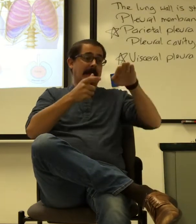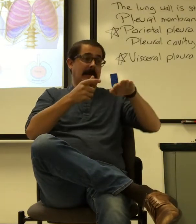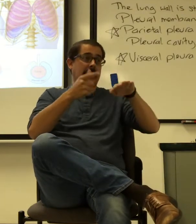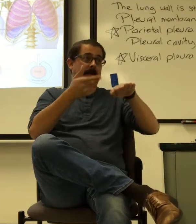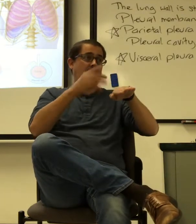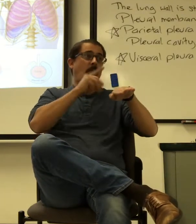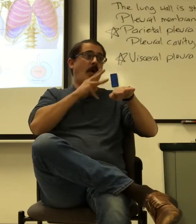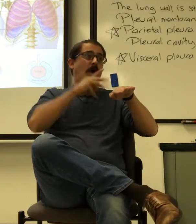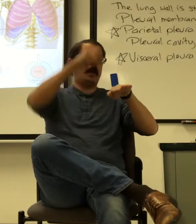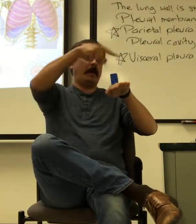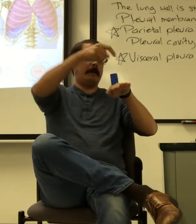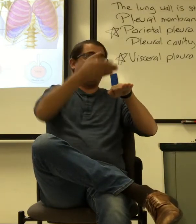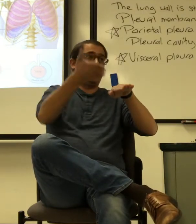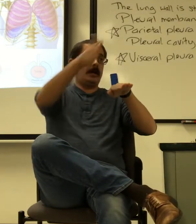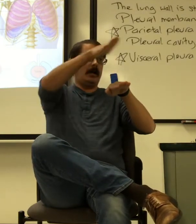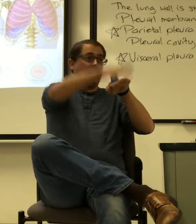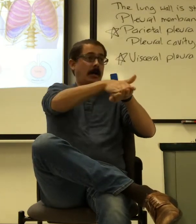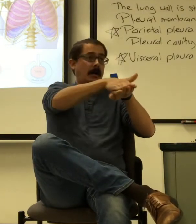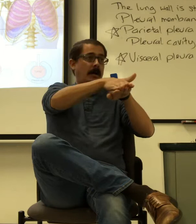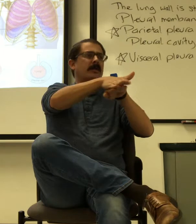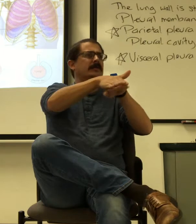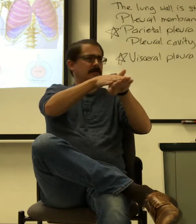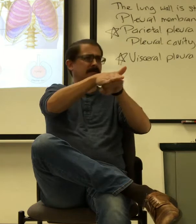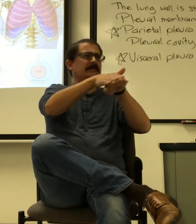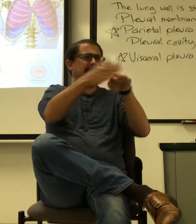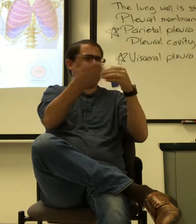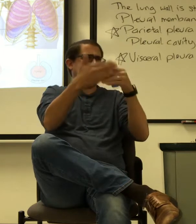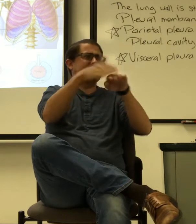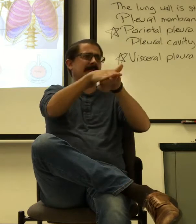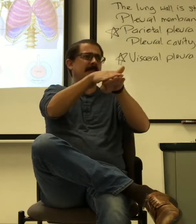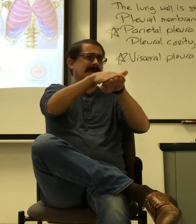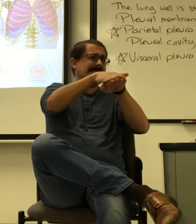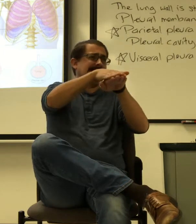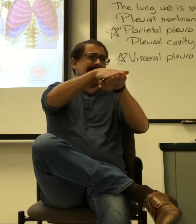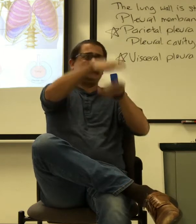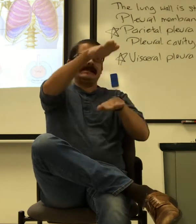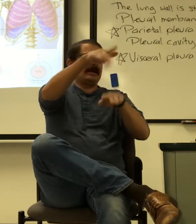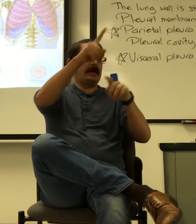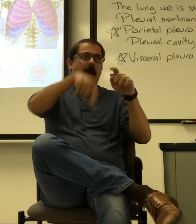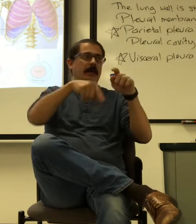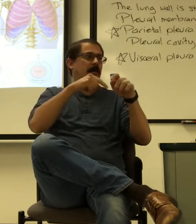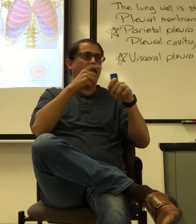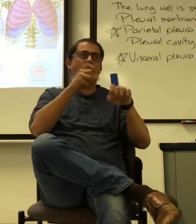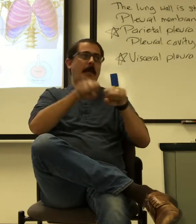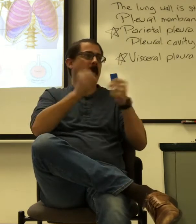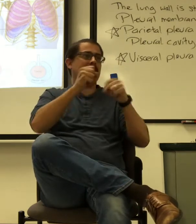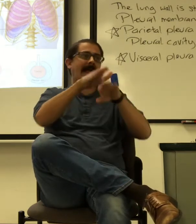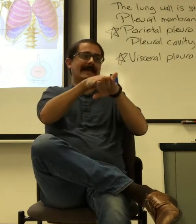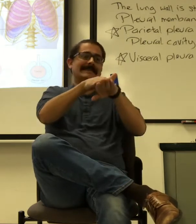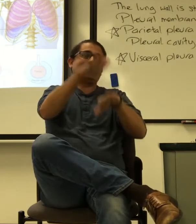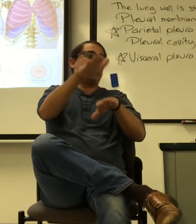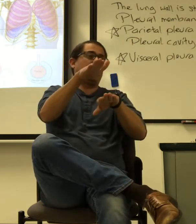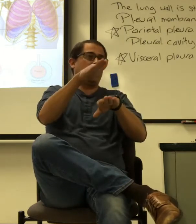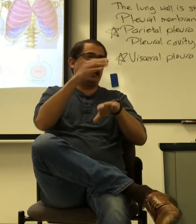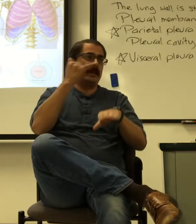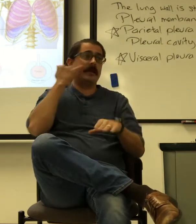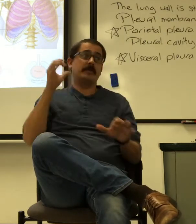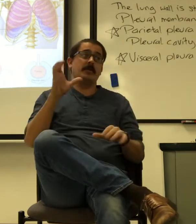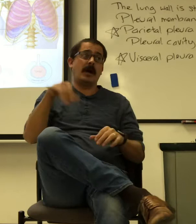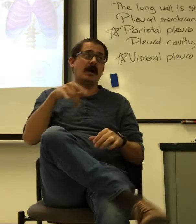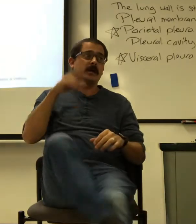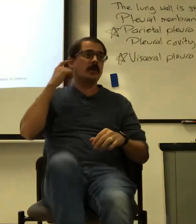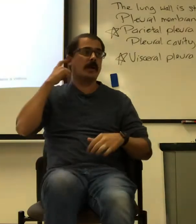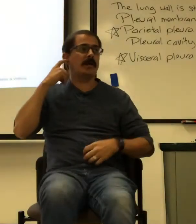back and forth like this, but to separate them would be very difficult. You don't want to break that seal. If you were to, you